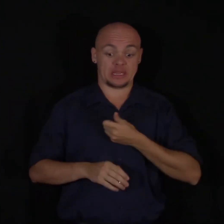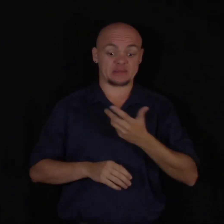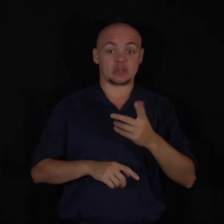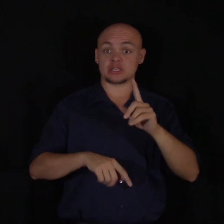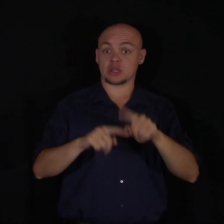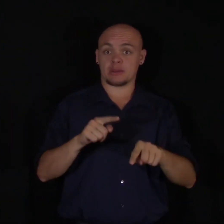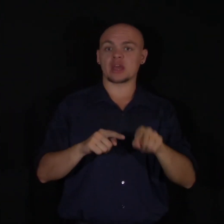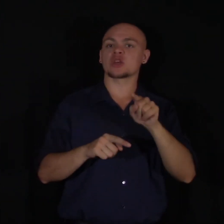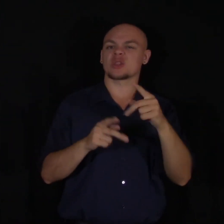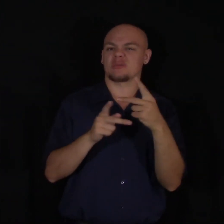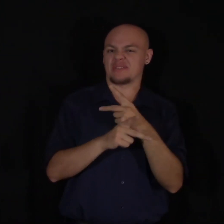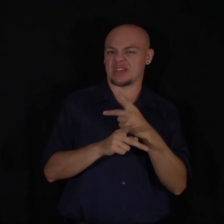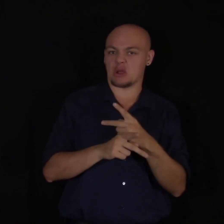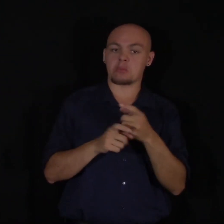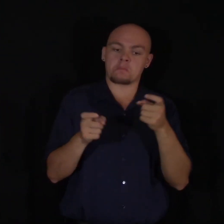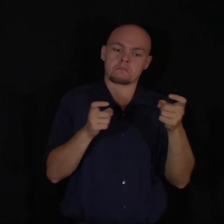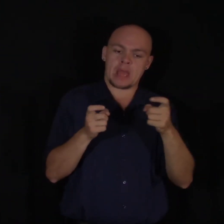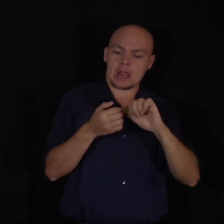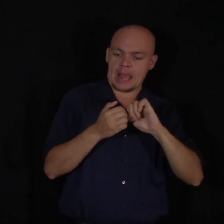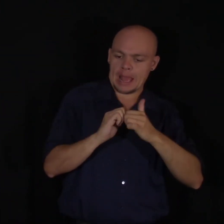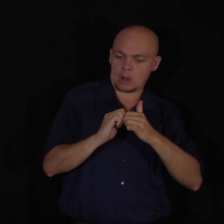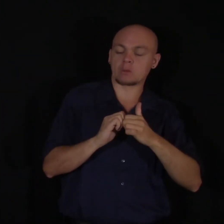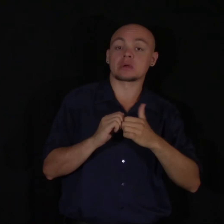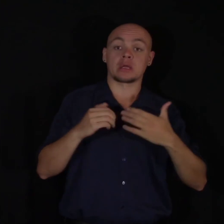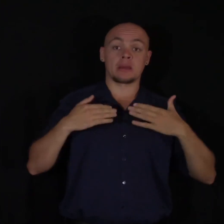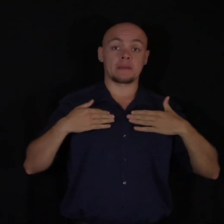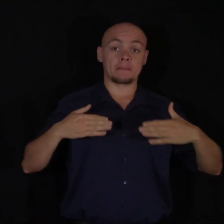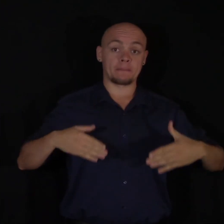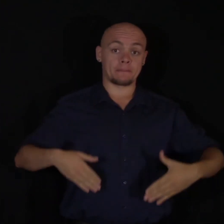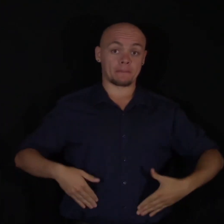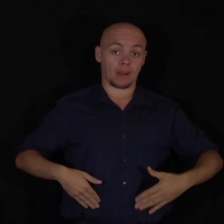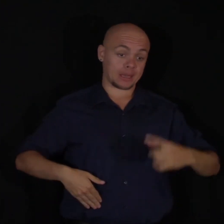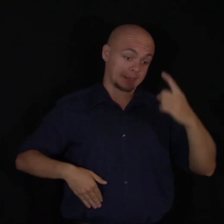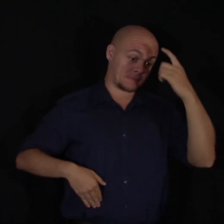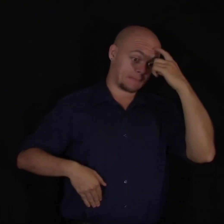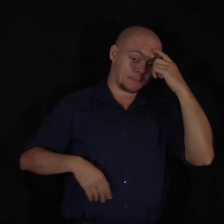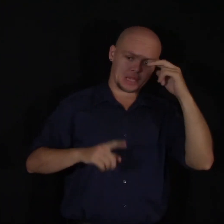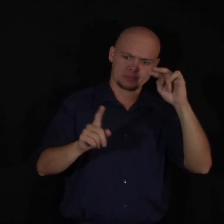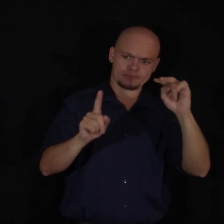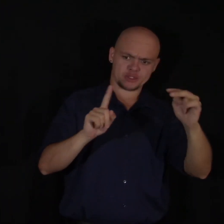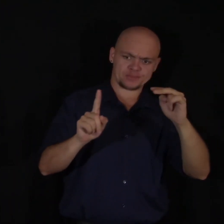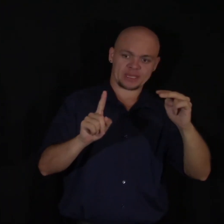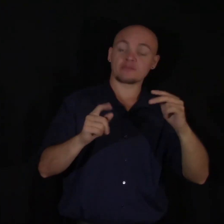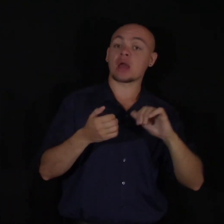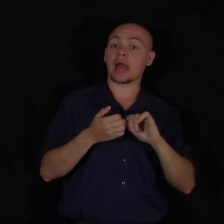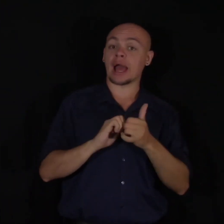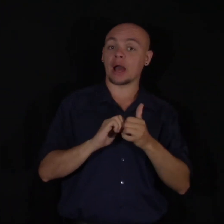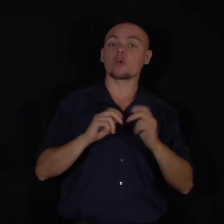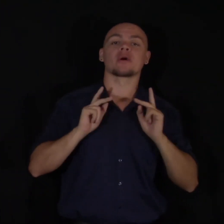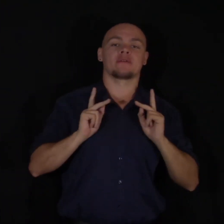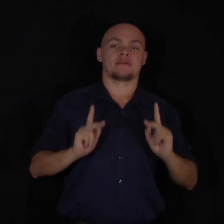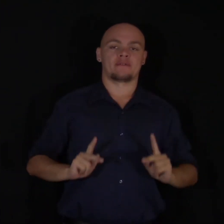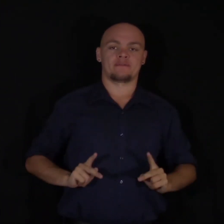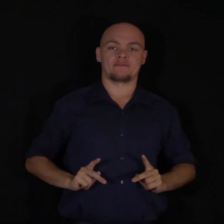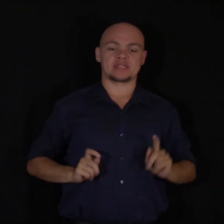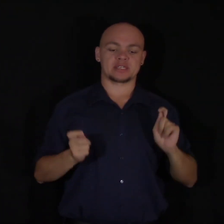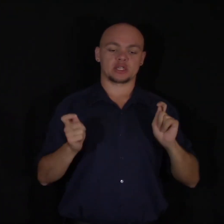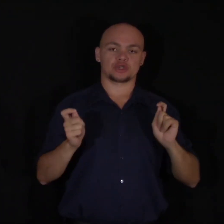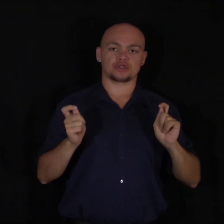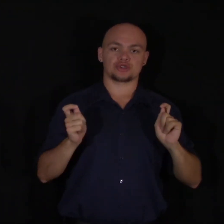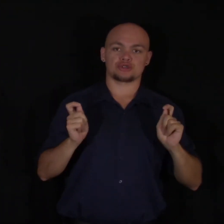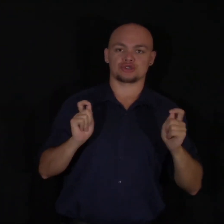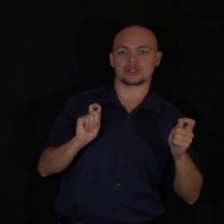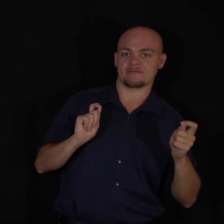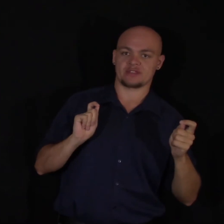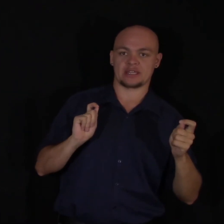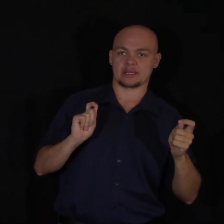You'd find a way to manage. And from a body-mind perspective, we do that by physically shifting.